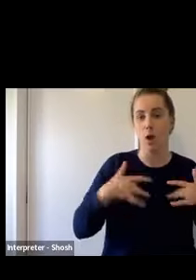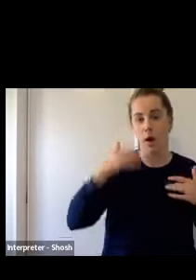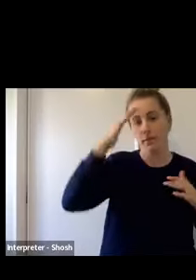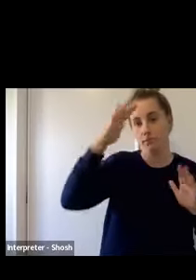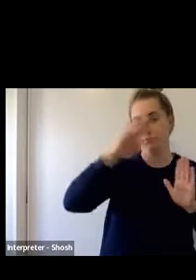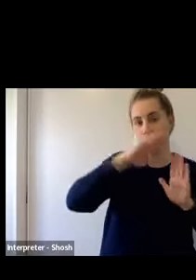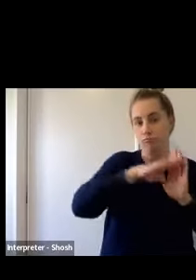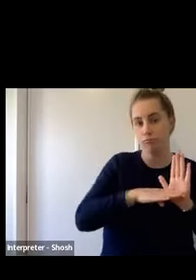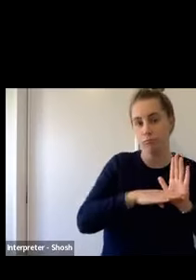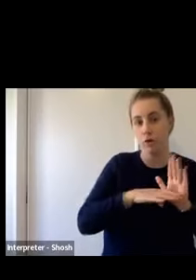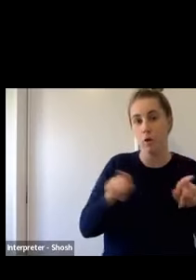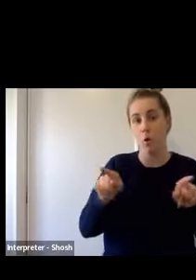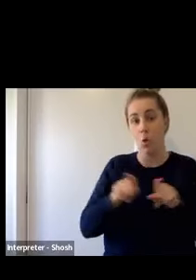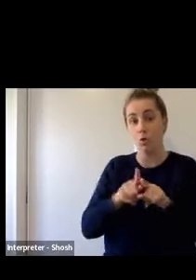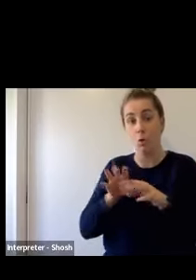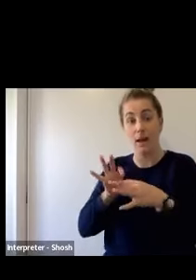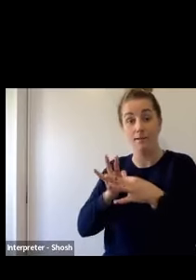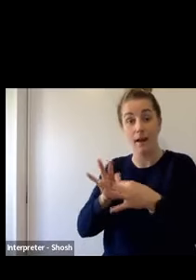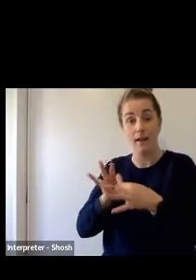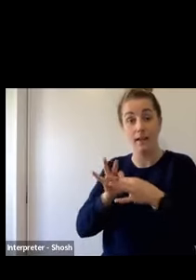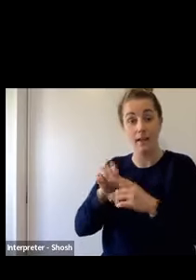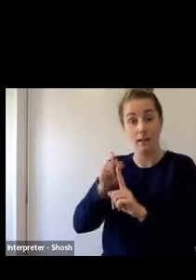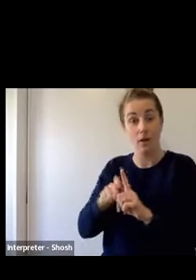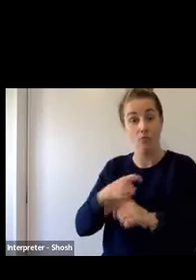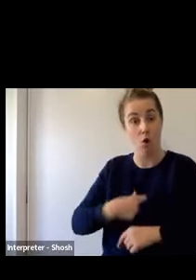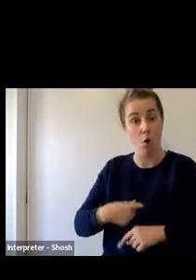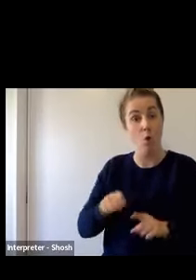Hono connector role